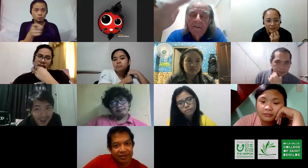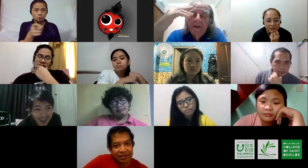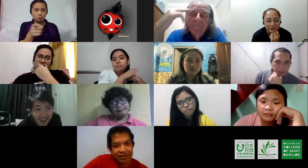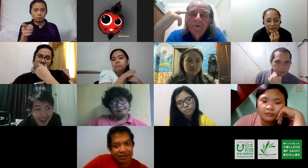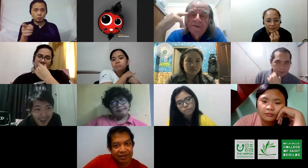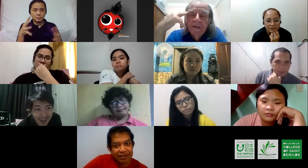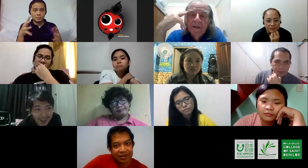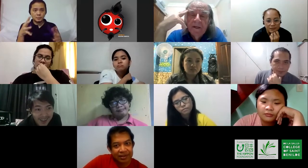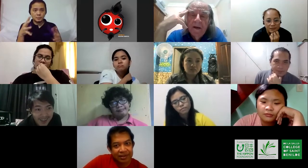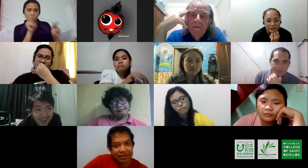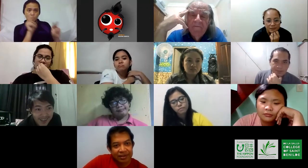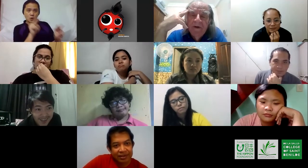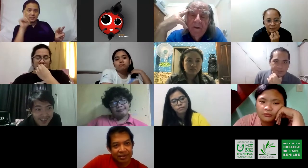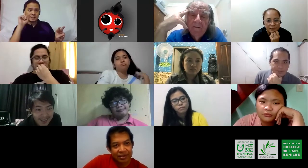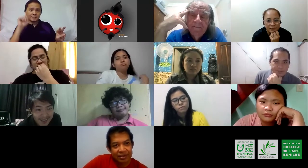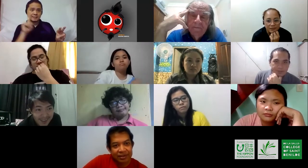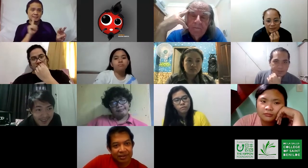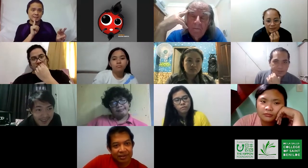Deaf President Now video?